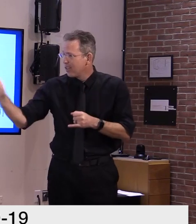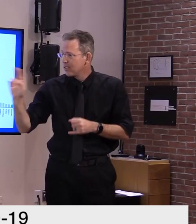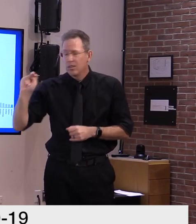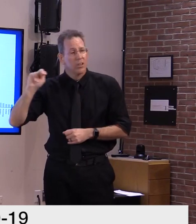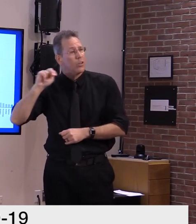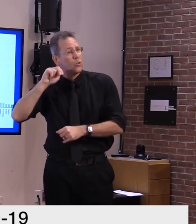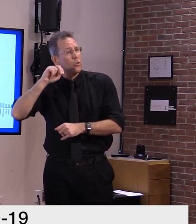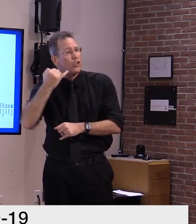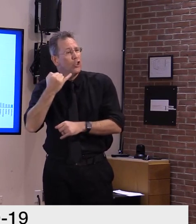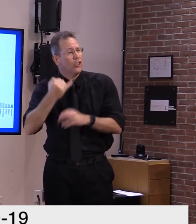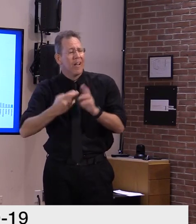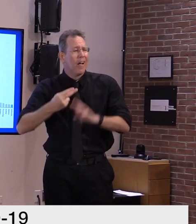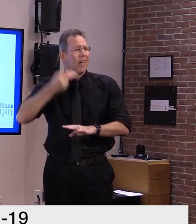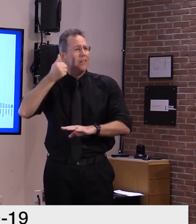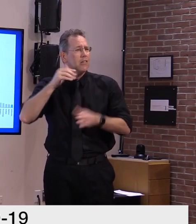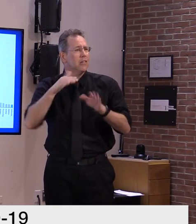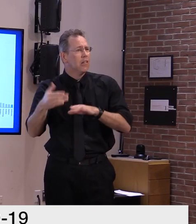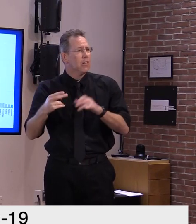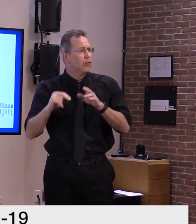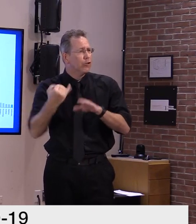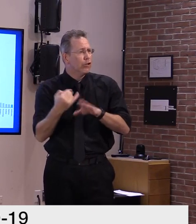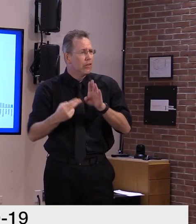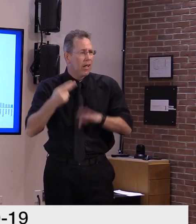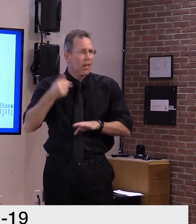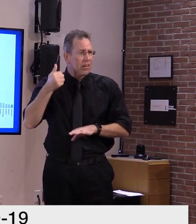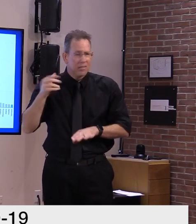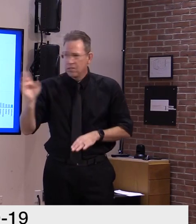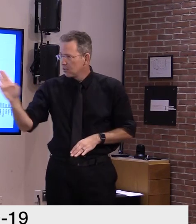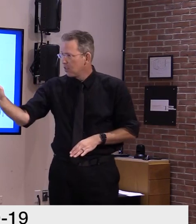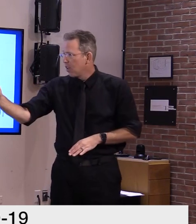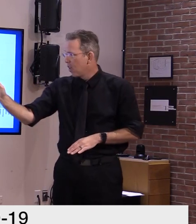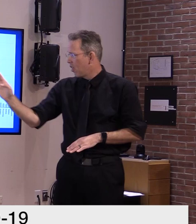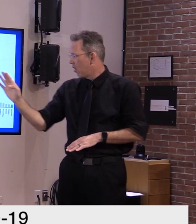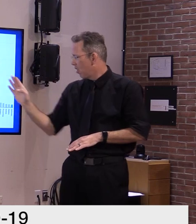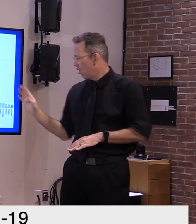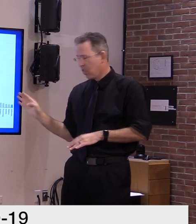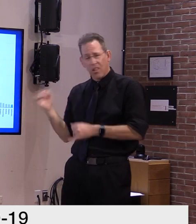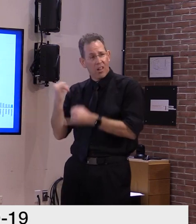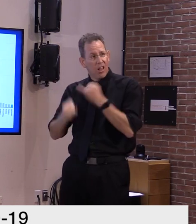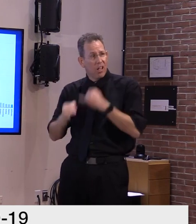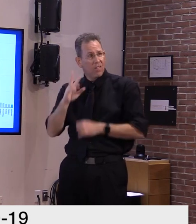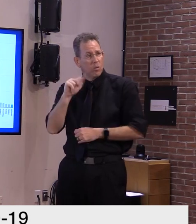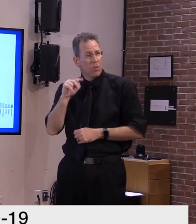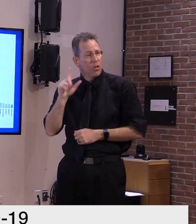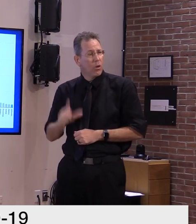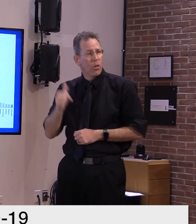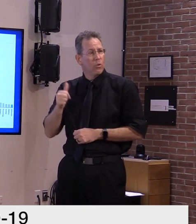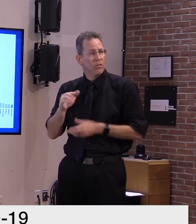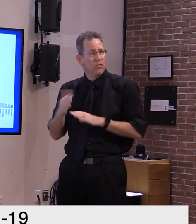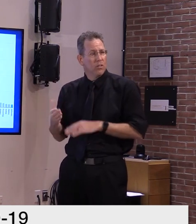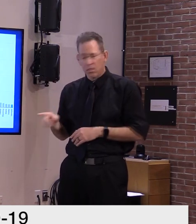rate in the country since the start of the pandemic. Again, obviously good news from that perspective. So